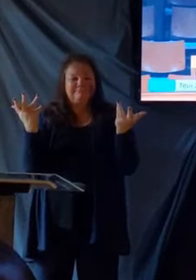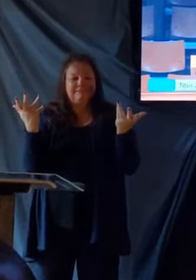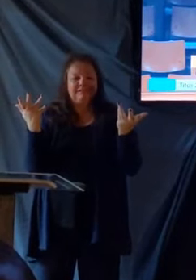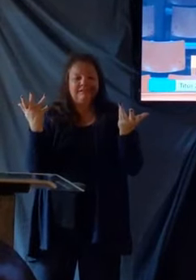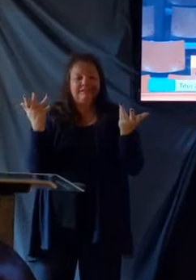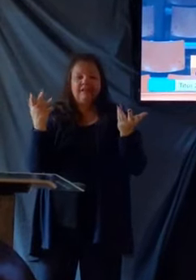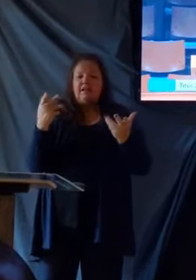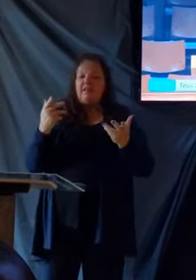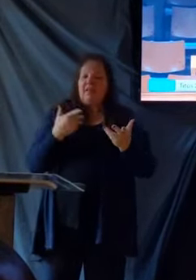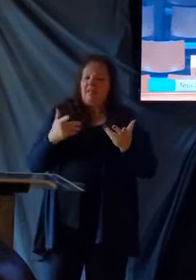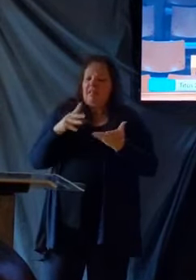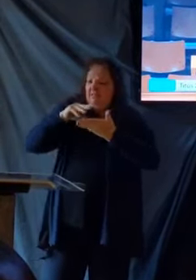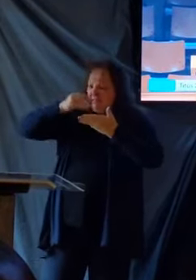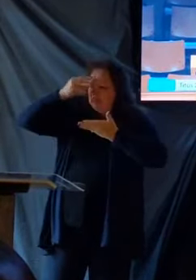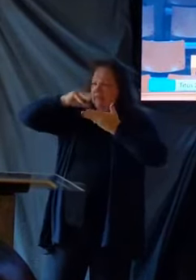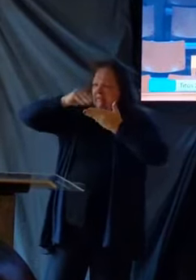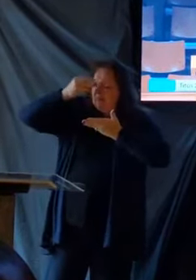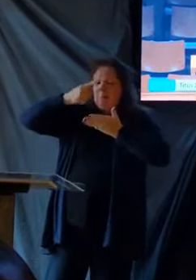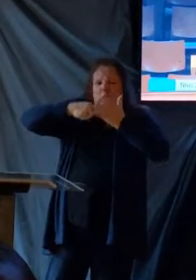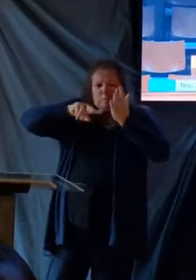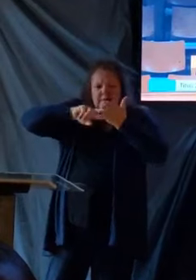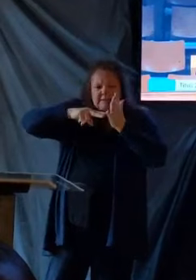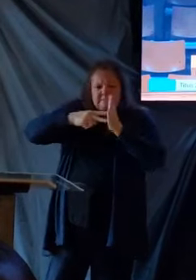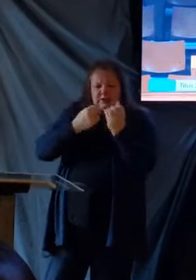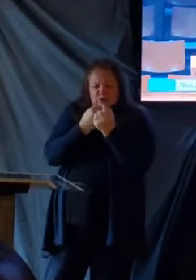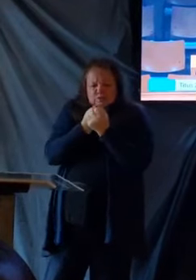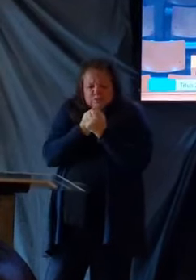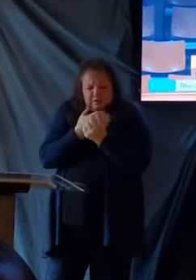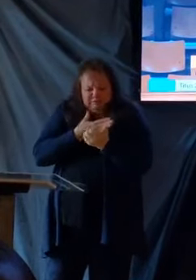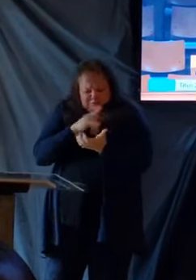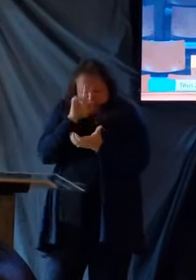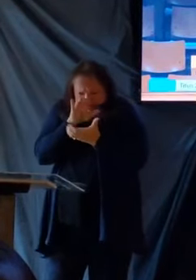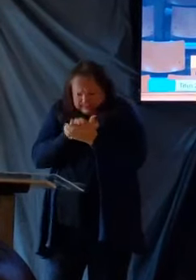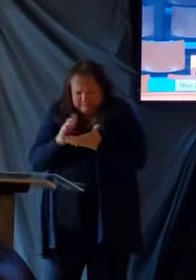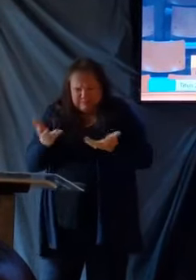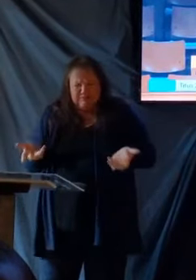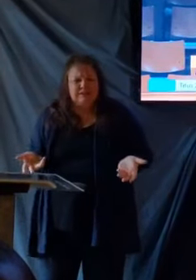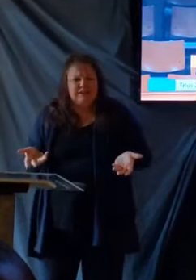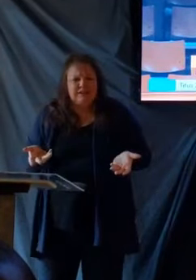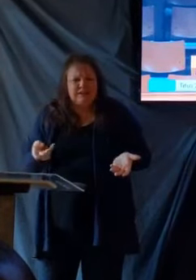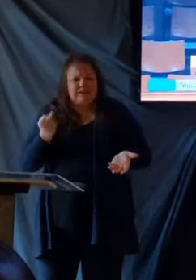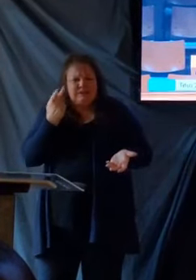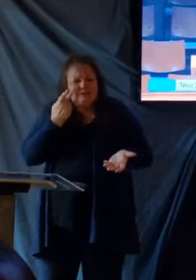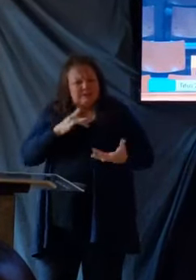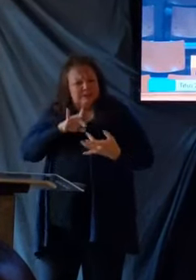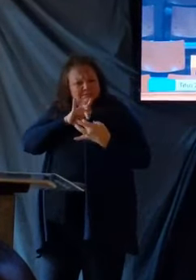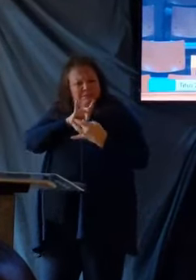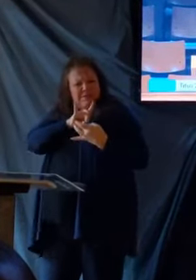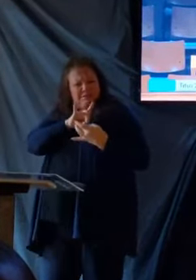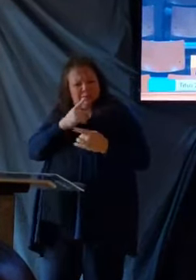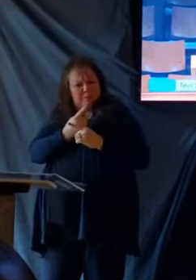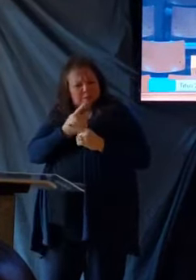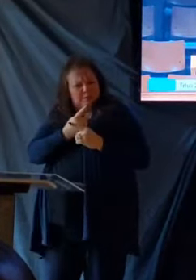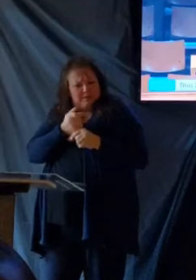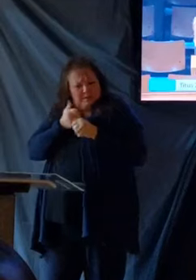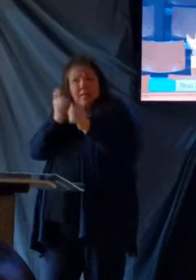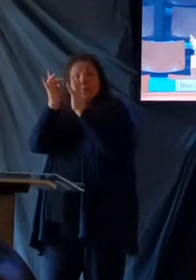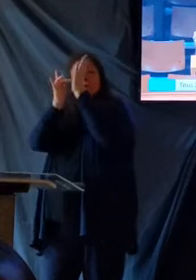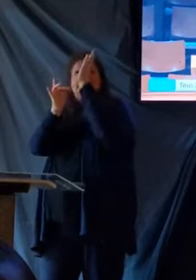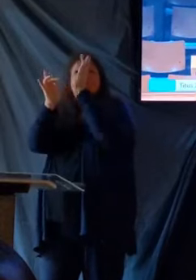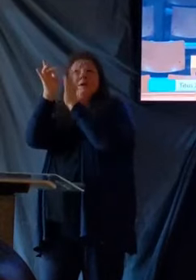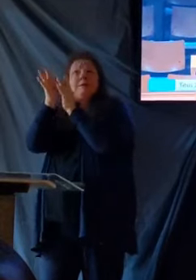So there are things they can learn. What does it mean to love your husband? To see your relationship properly biblical. And